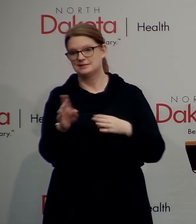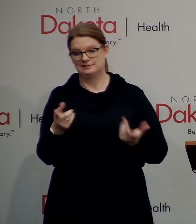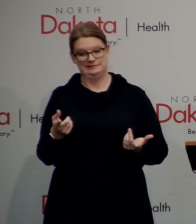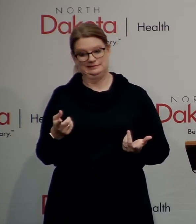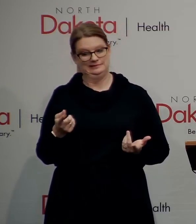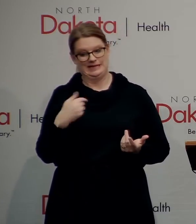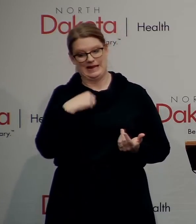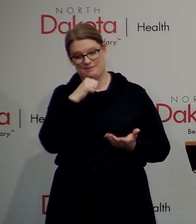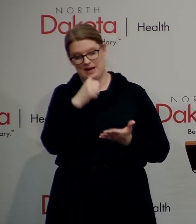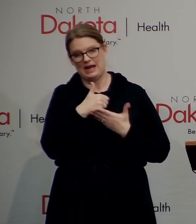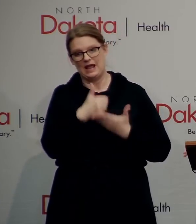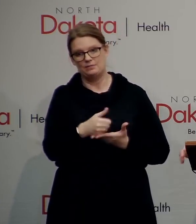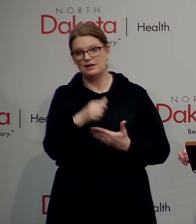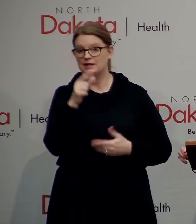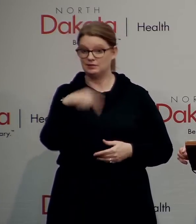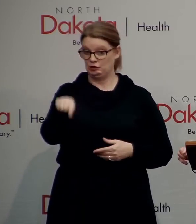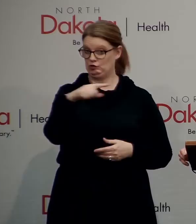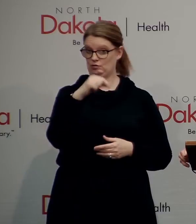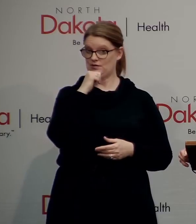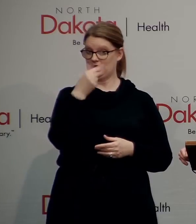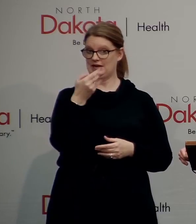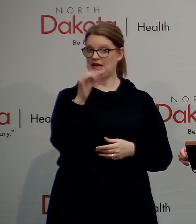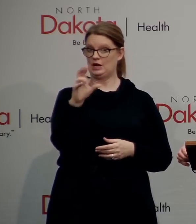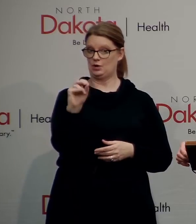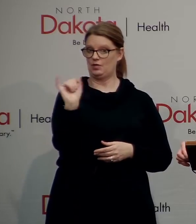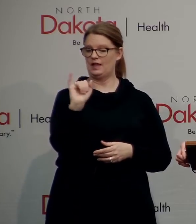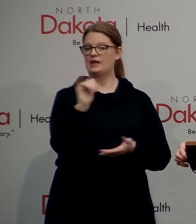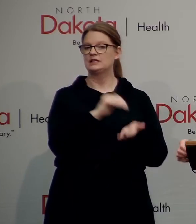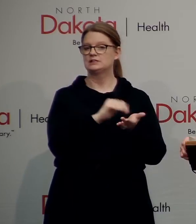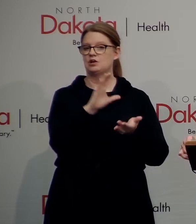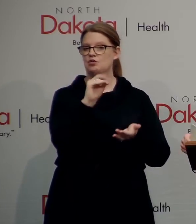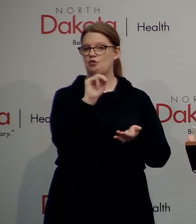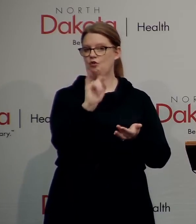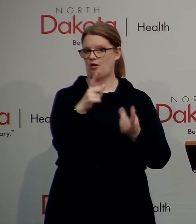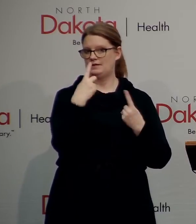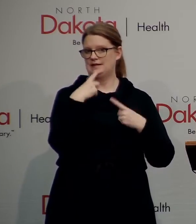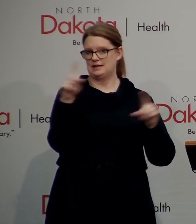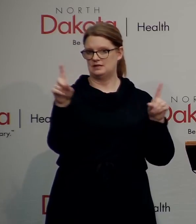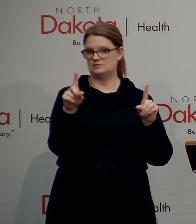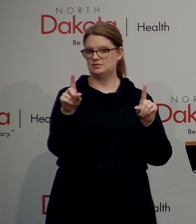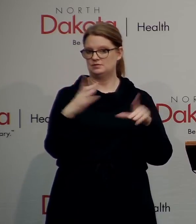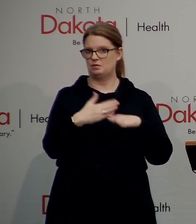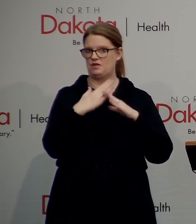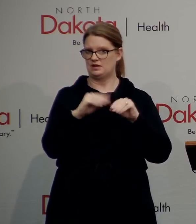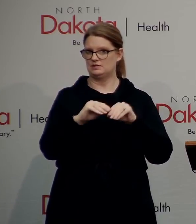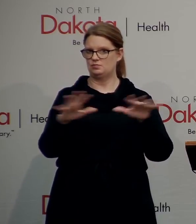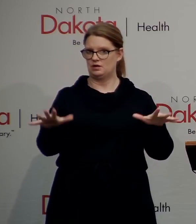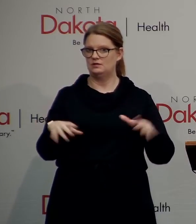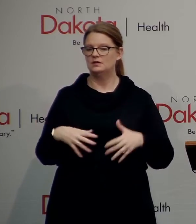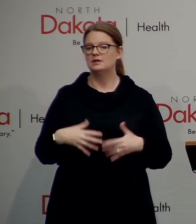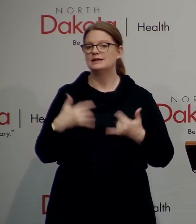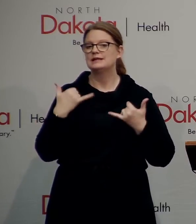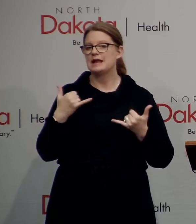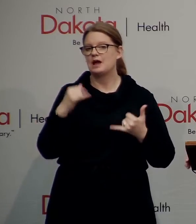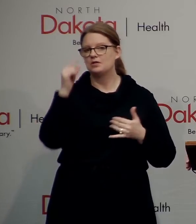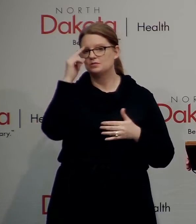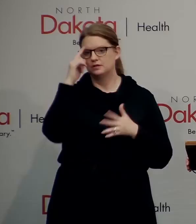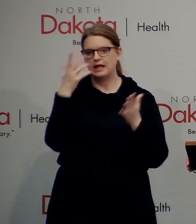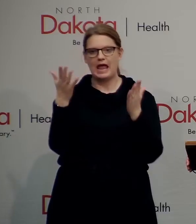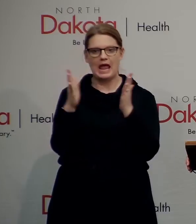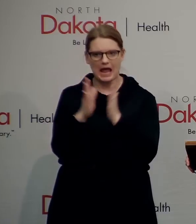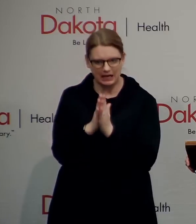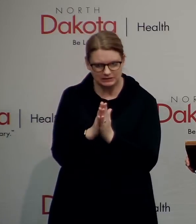doing my part. You're not being a hero, as Dr. Connell said, in terms of treating the spread. So we're right now at this point